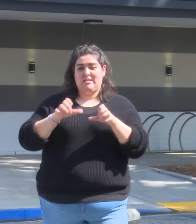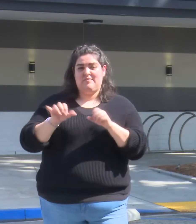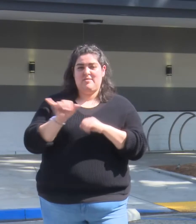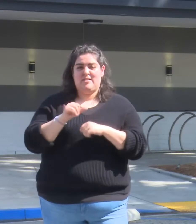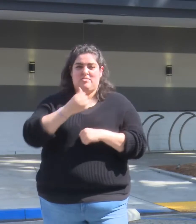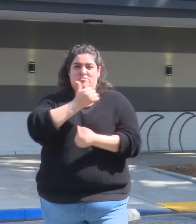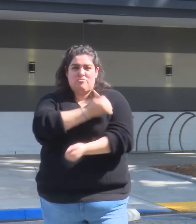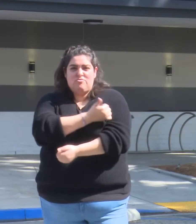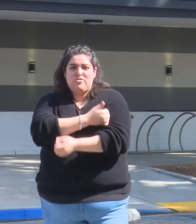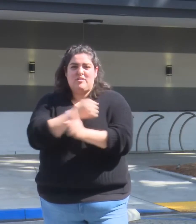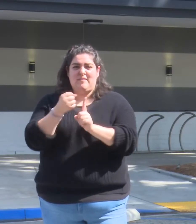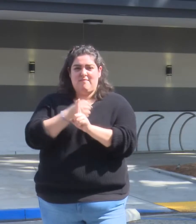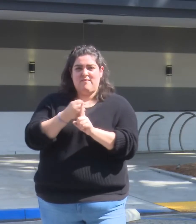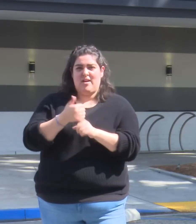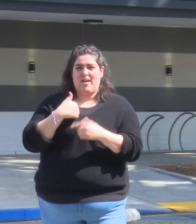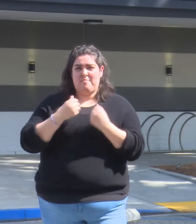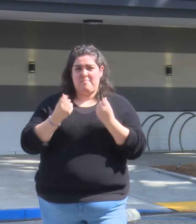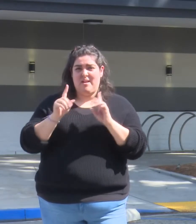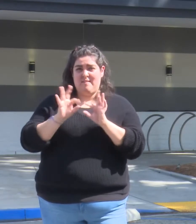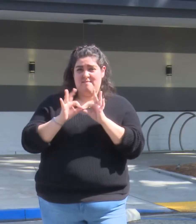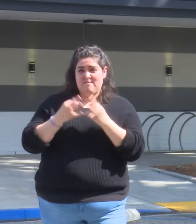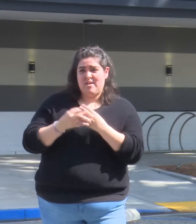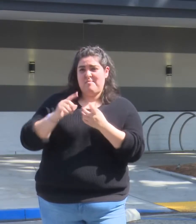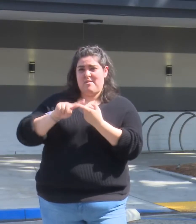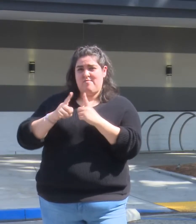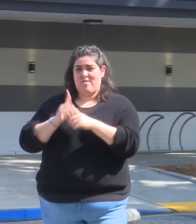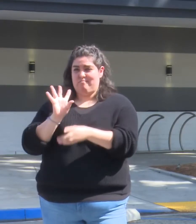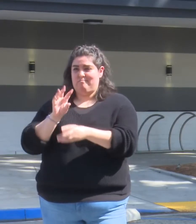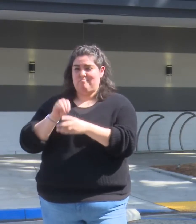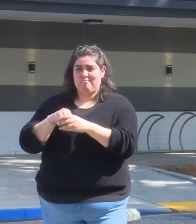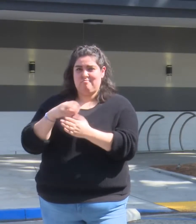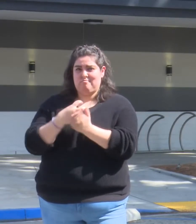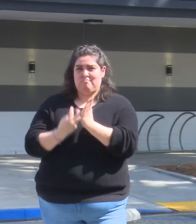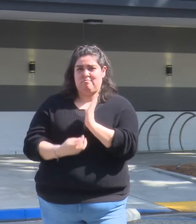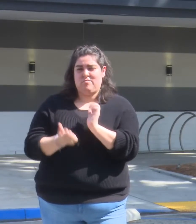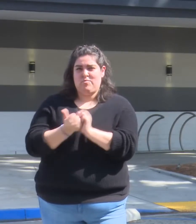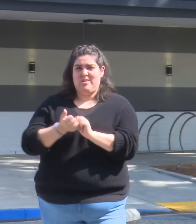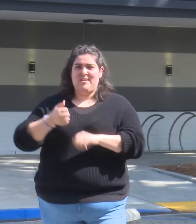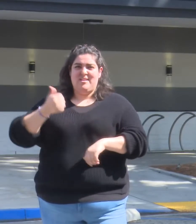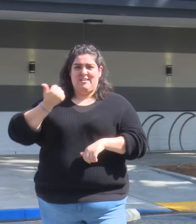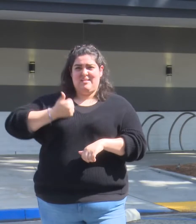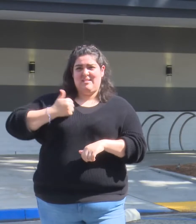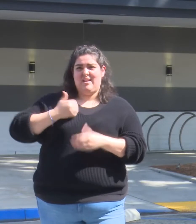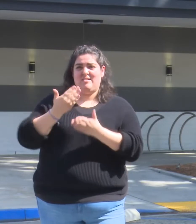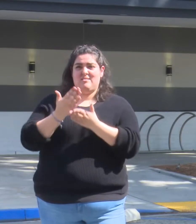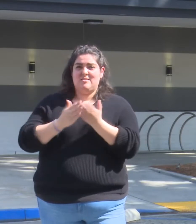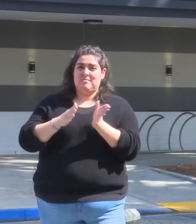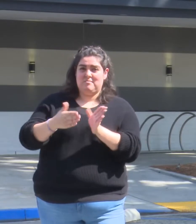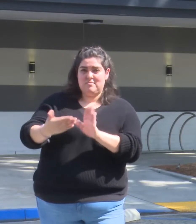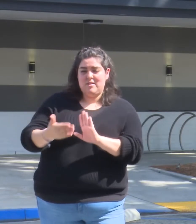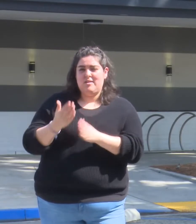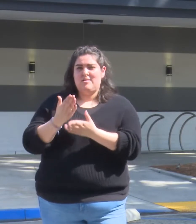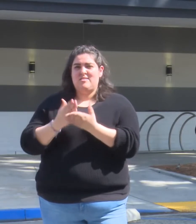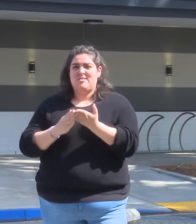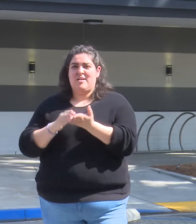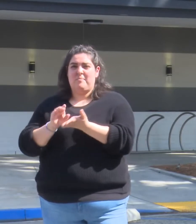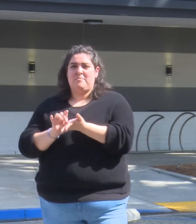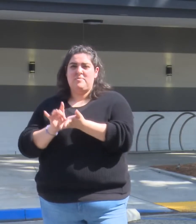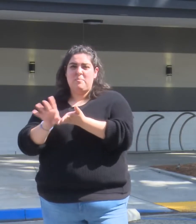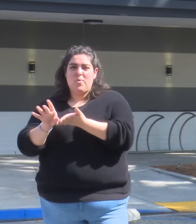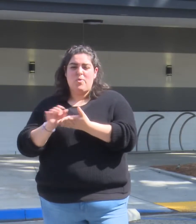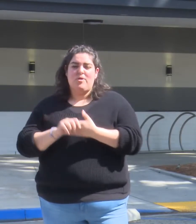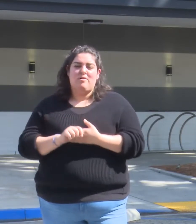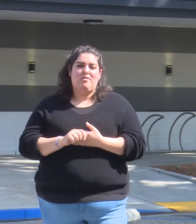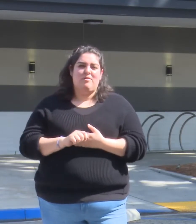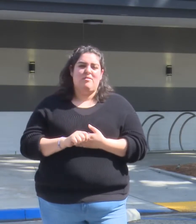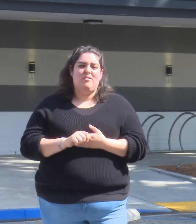who fell under the pressure of gangs and are not gang affiliates. Some incarcerated, some deported, some dead because of violence or drugs. I was able to change